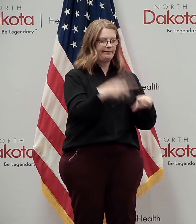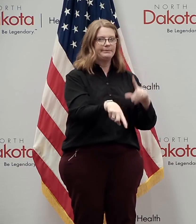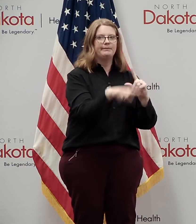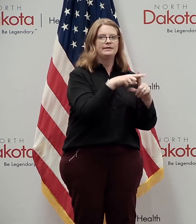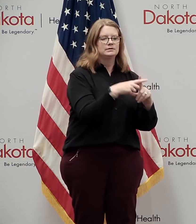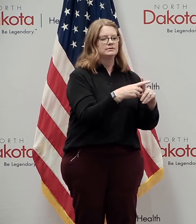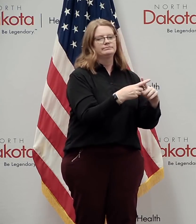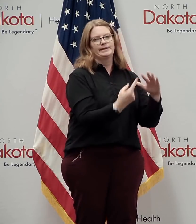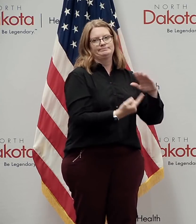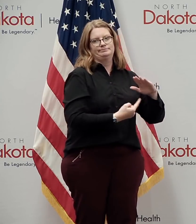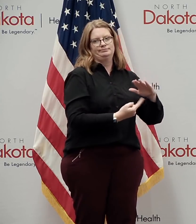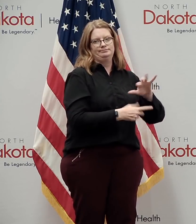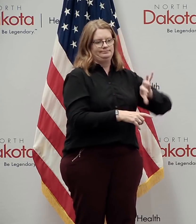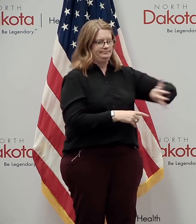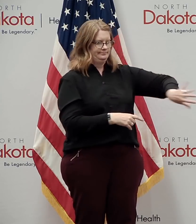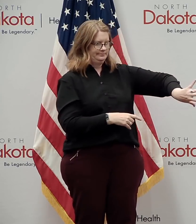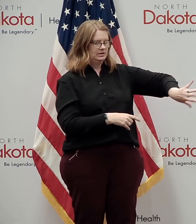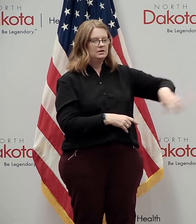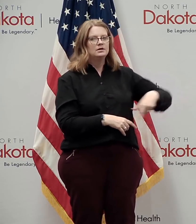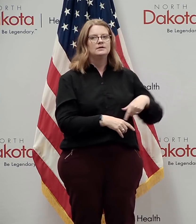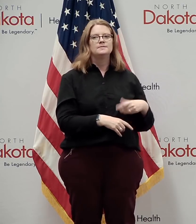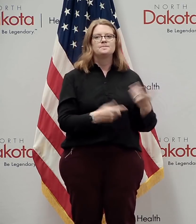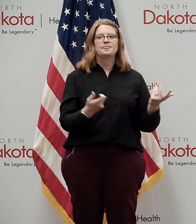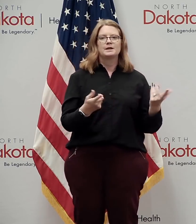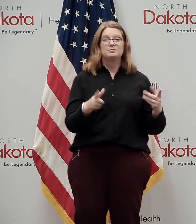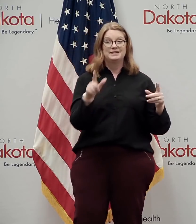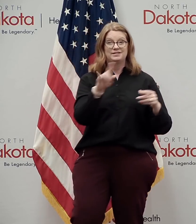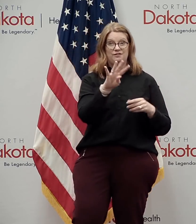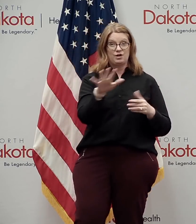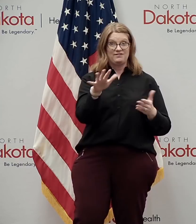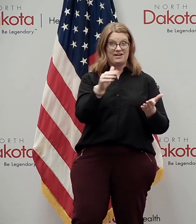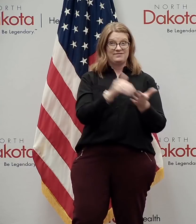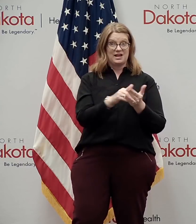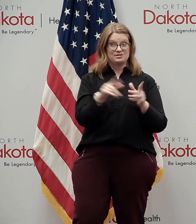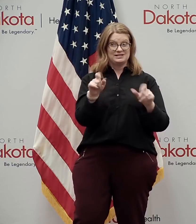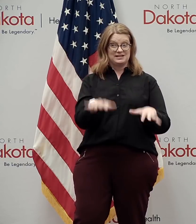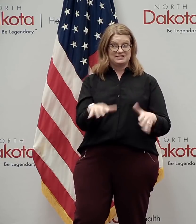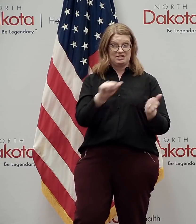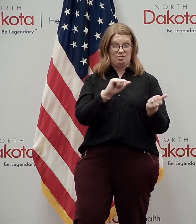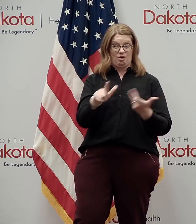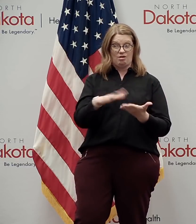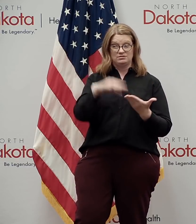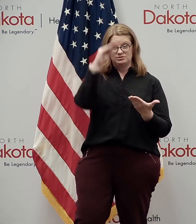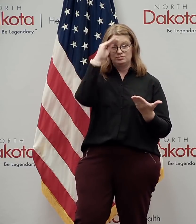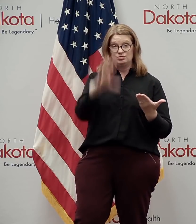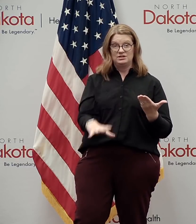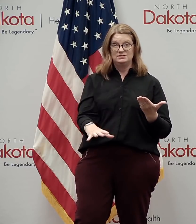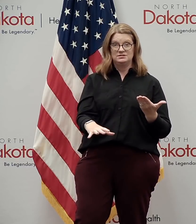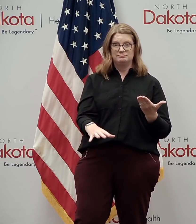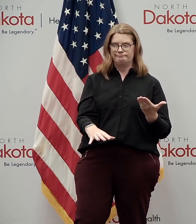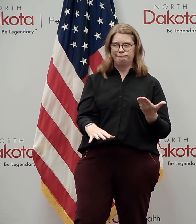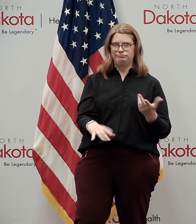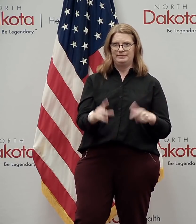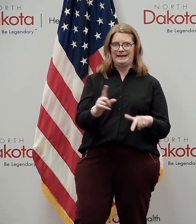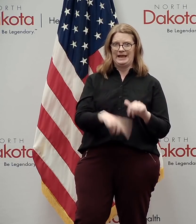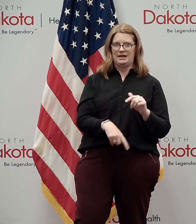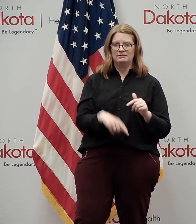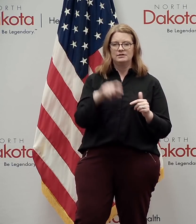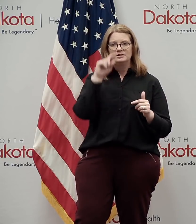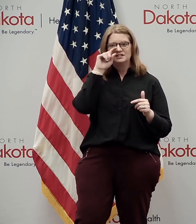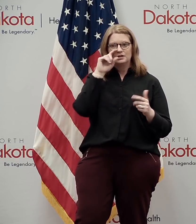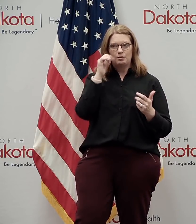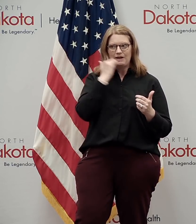it's not practically testing, 45,000 students every couple days as they move around. We'll ask them